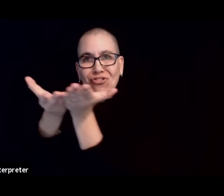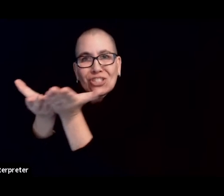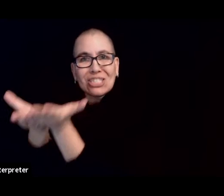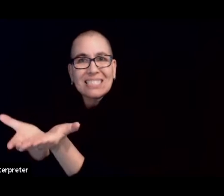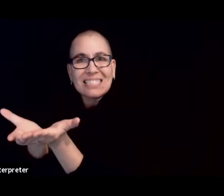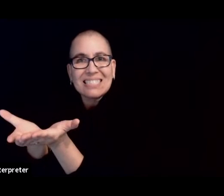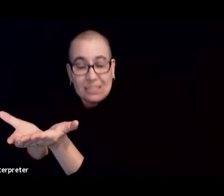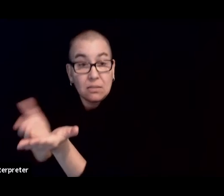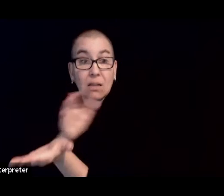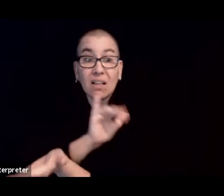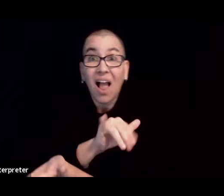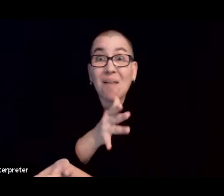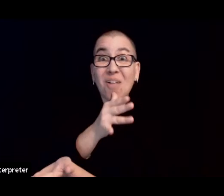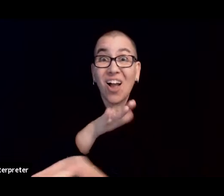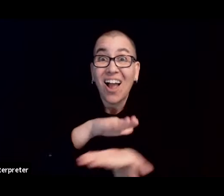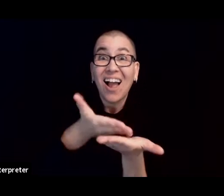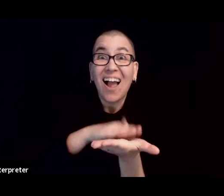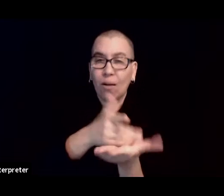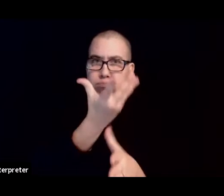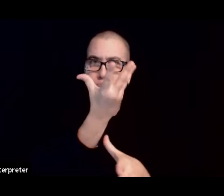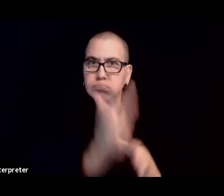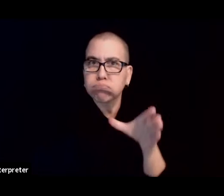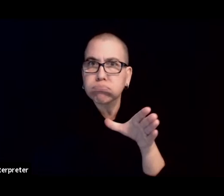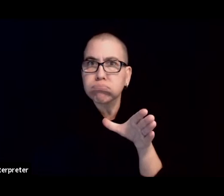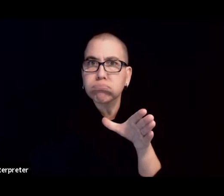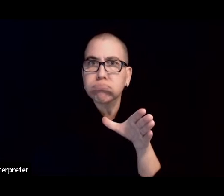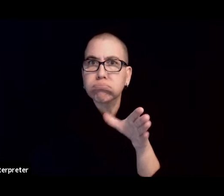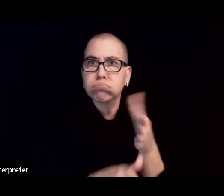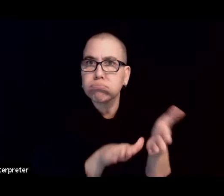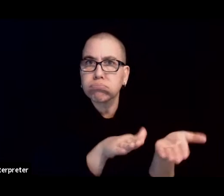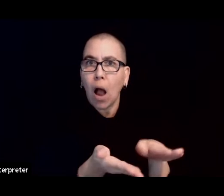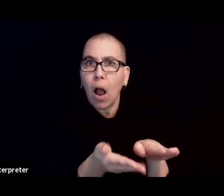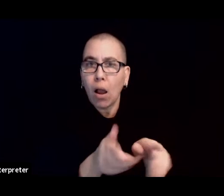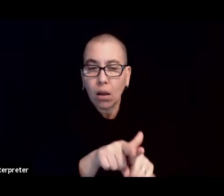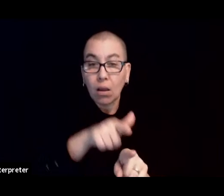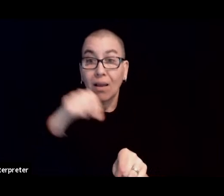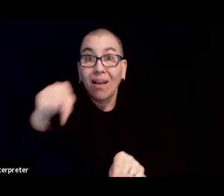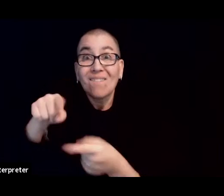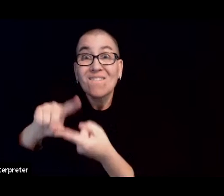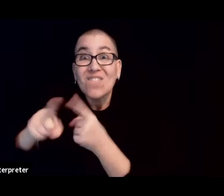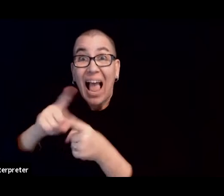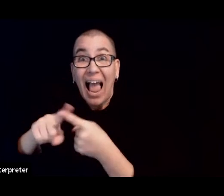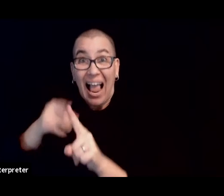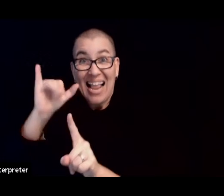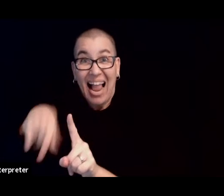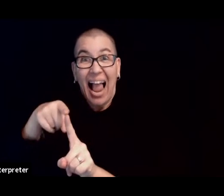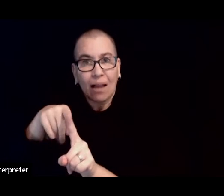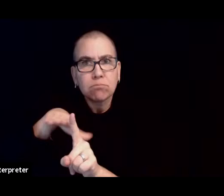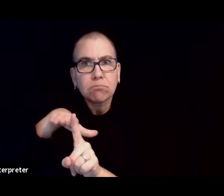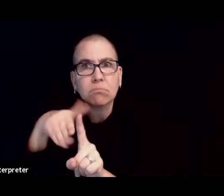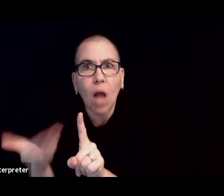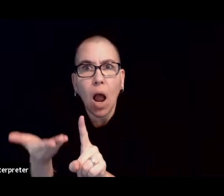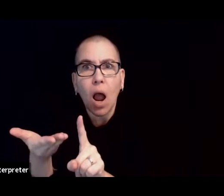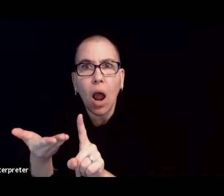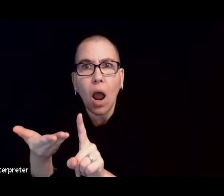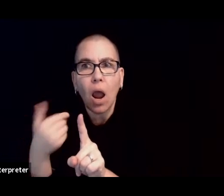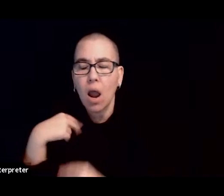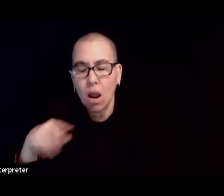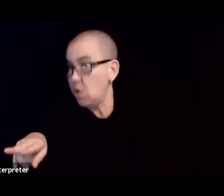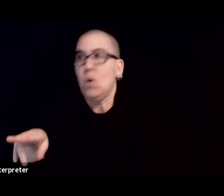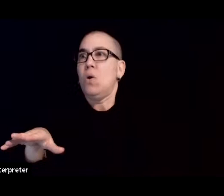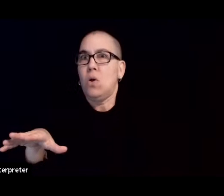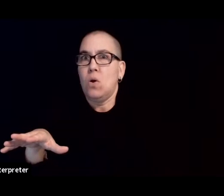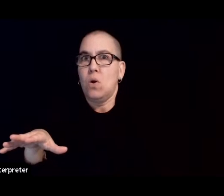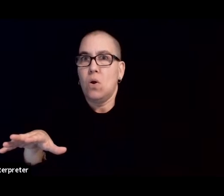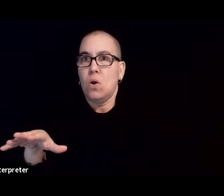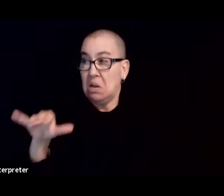the data and we get so caught up in the big picture that we forget the stories of people. And so I'm reluctant